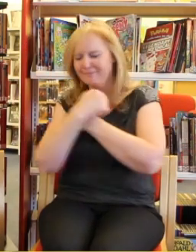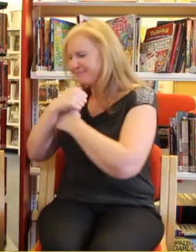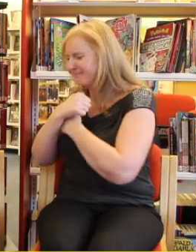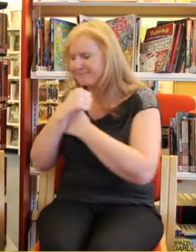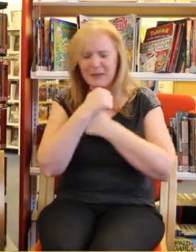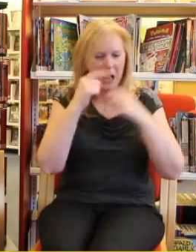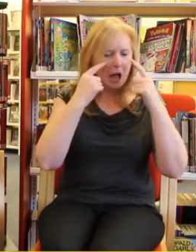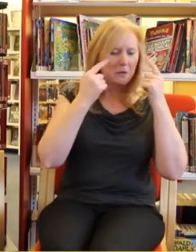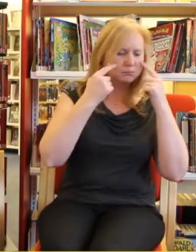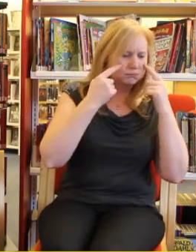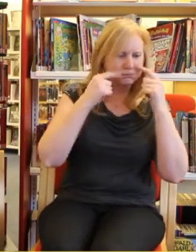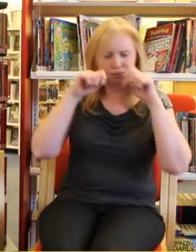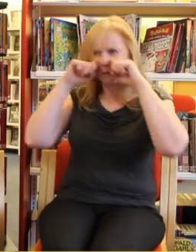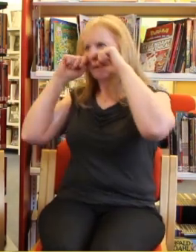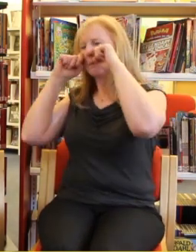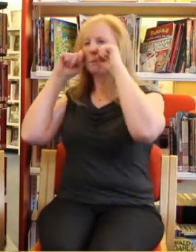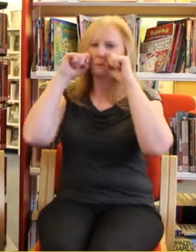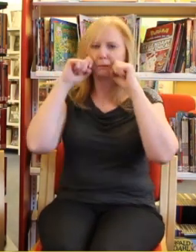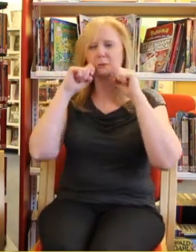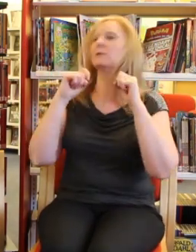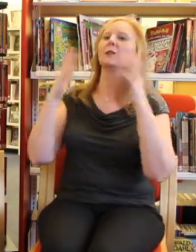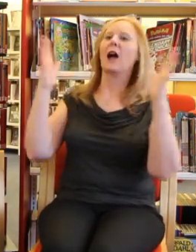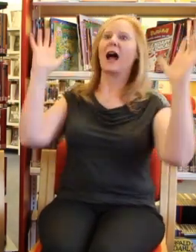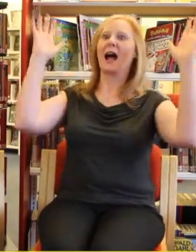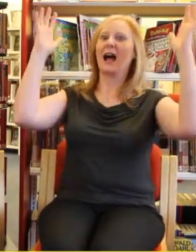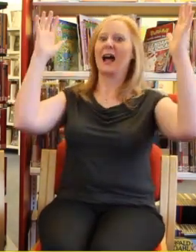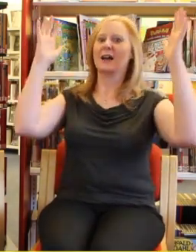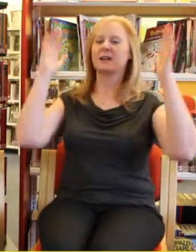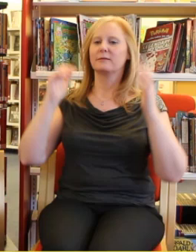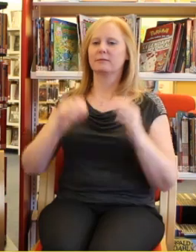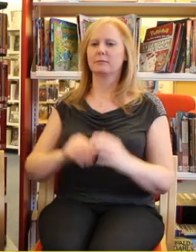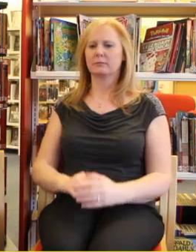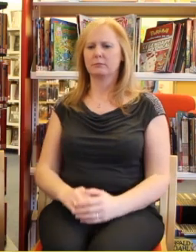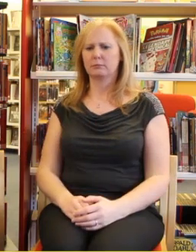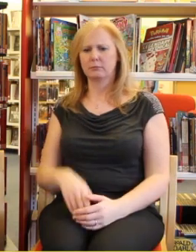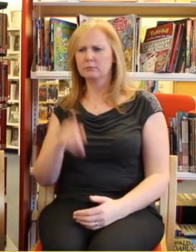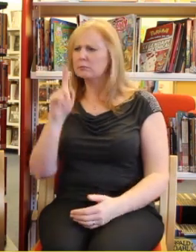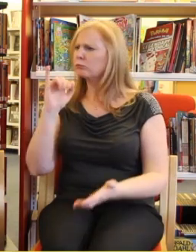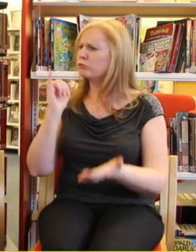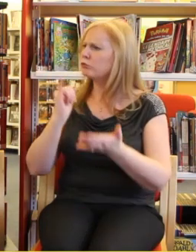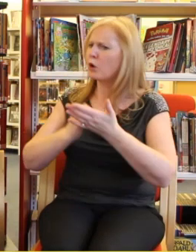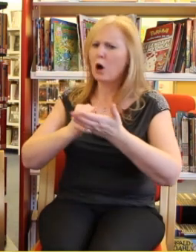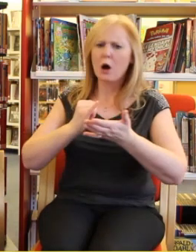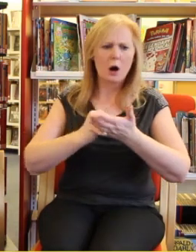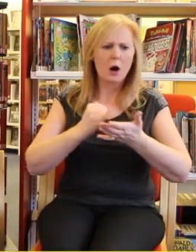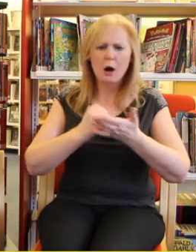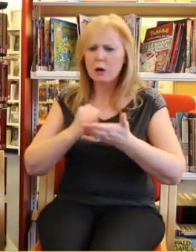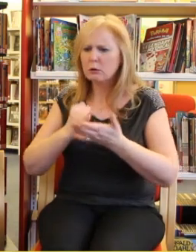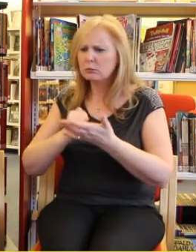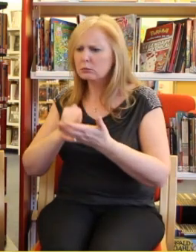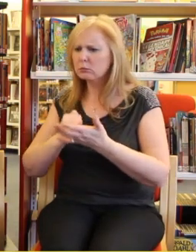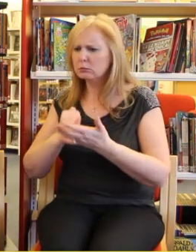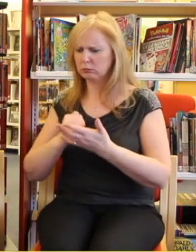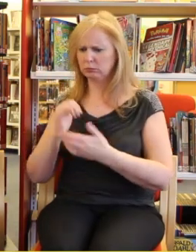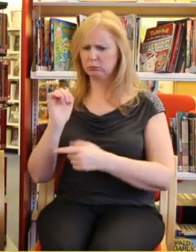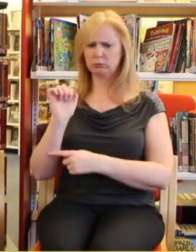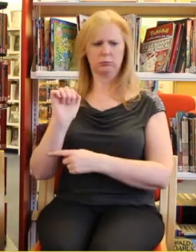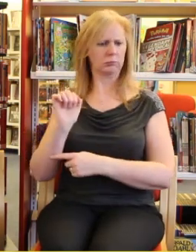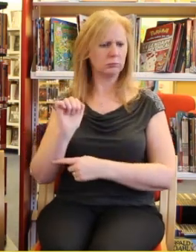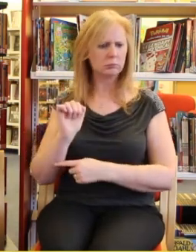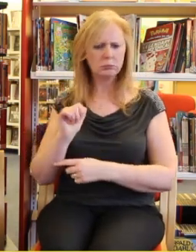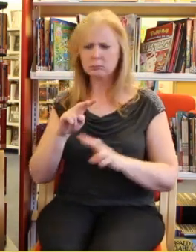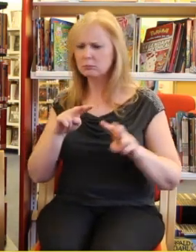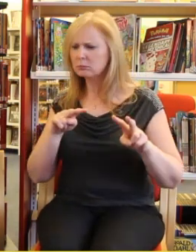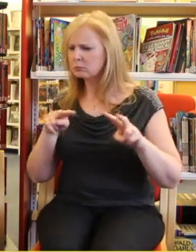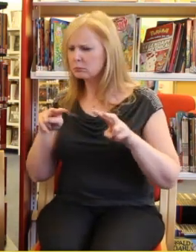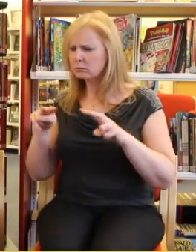at this welcome surprise what's wrong said the giant who sat up and then paused